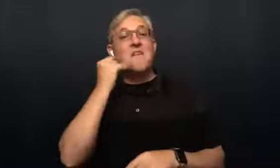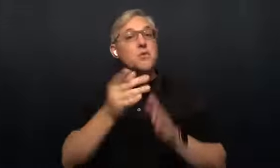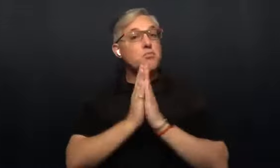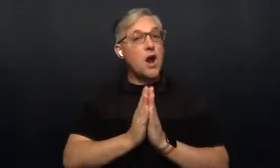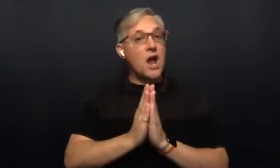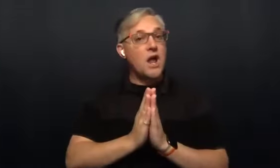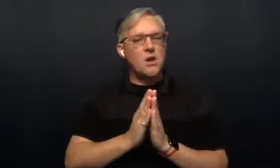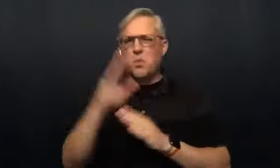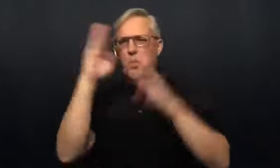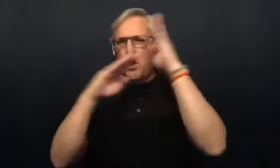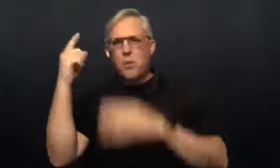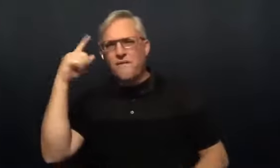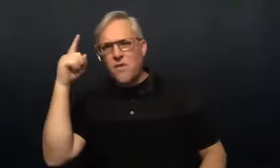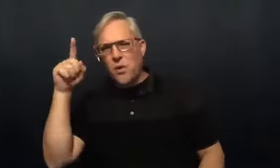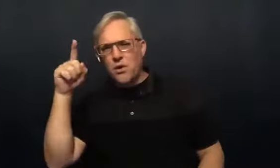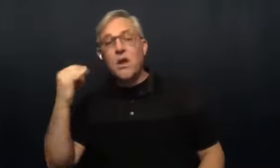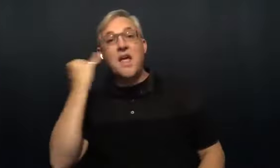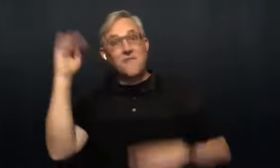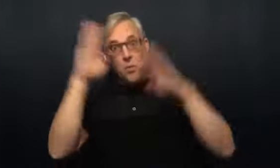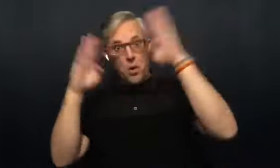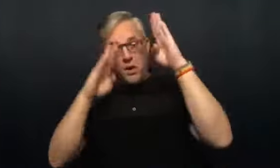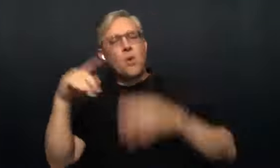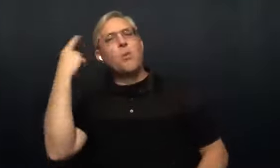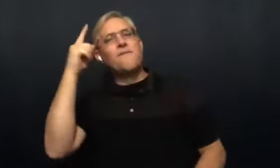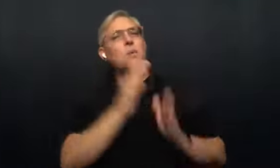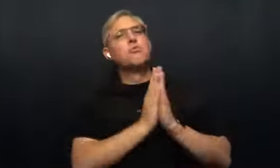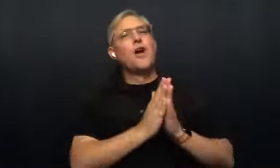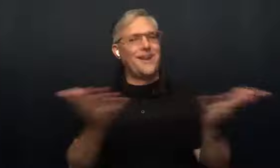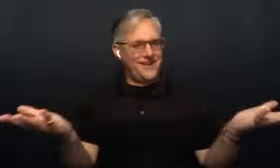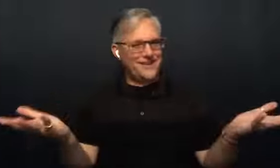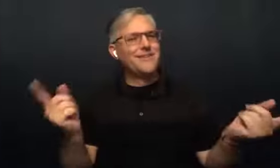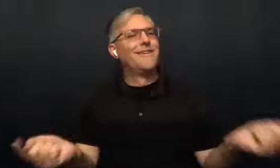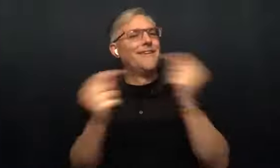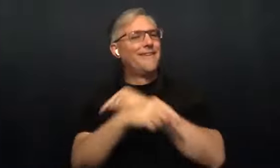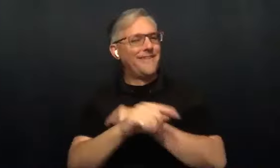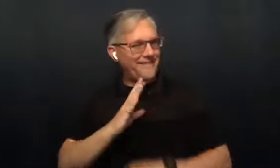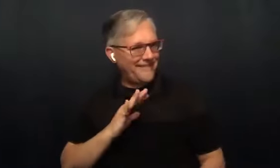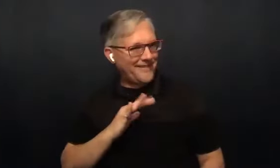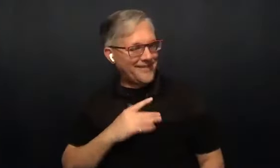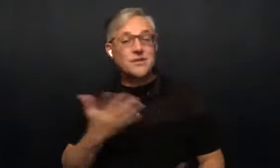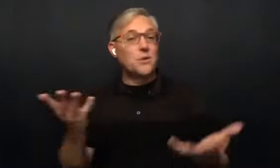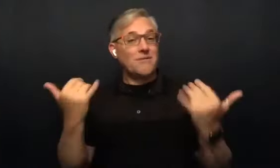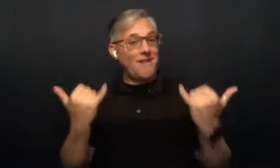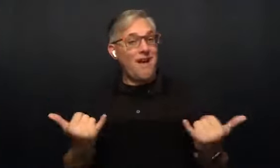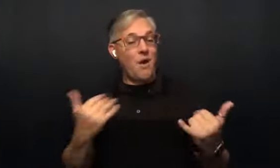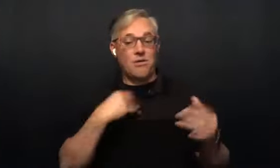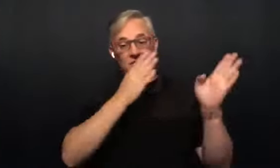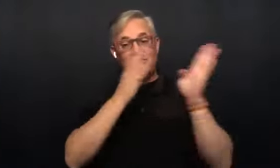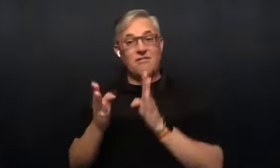good thought is a prayer. So I switched the topic in step 11 and I bring my problems to my higher power. And if my problems had brought